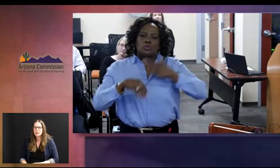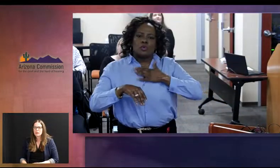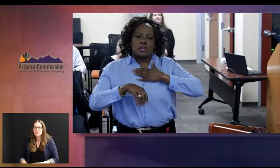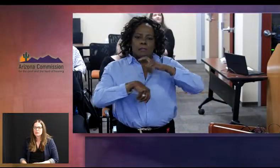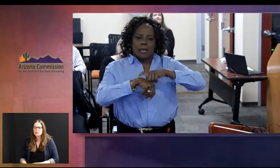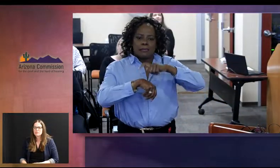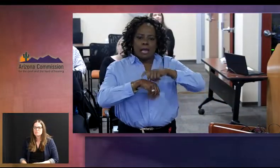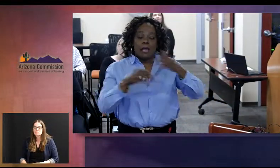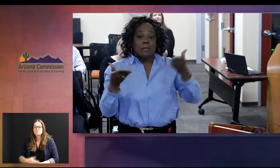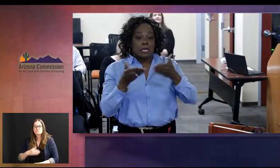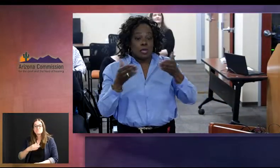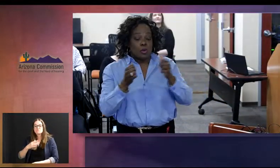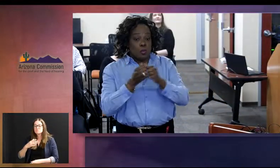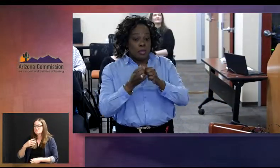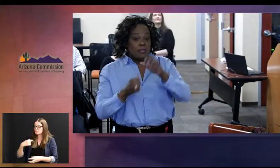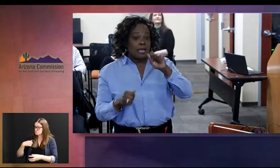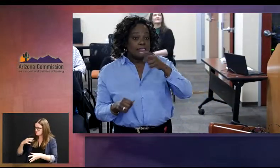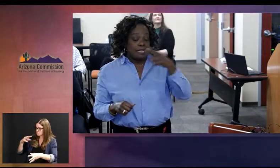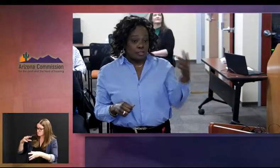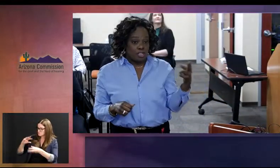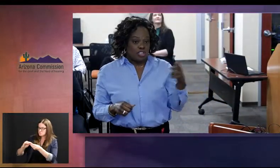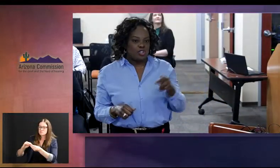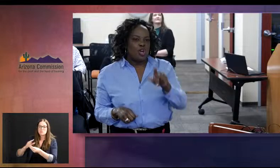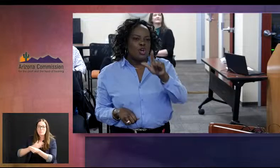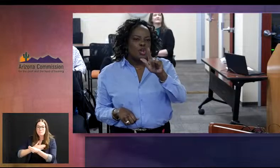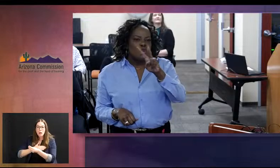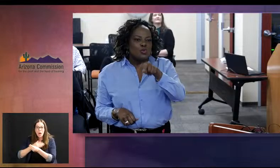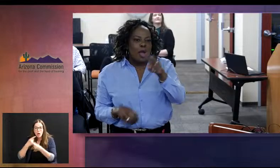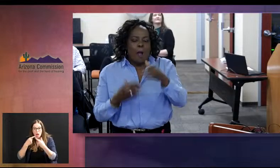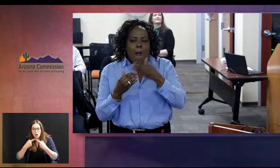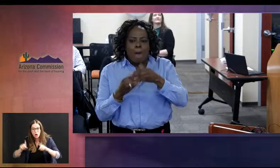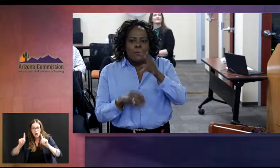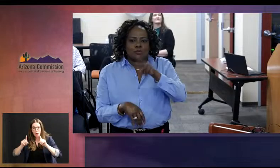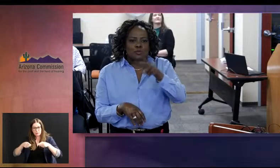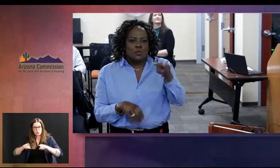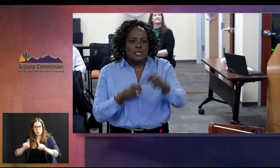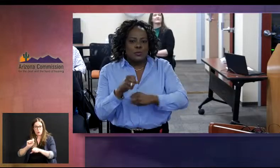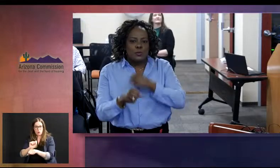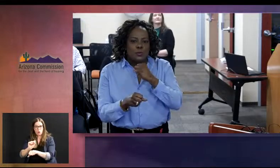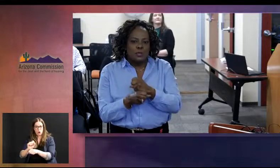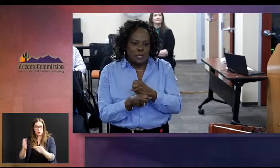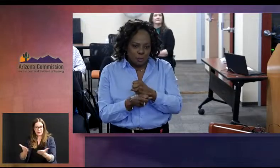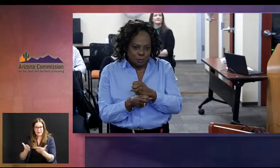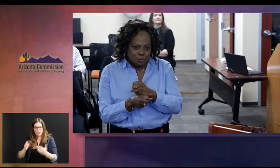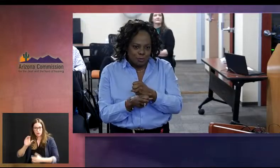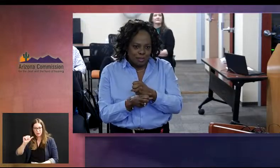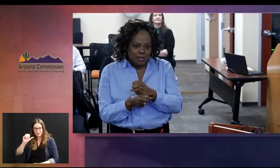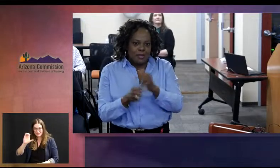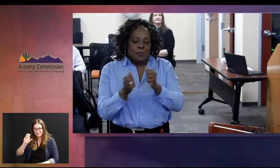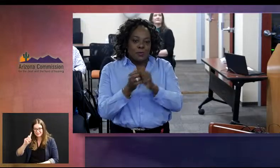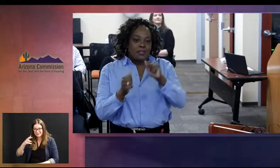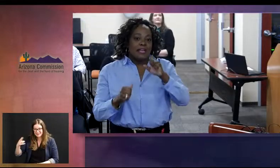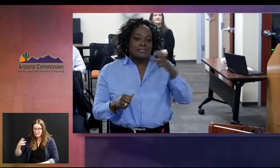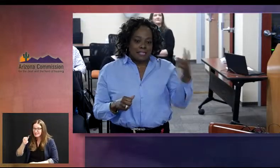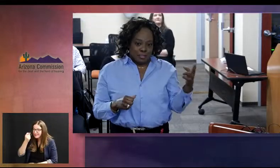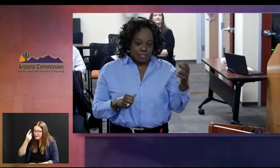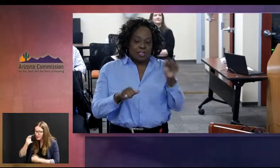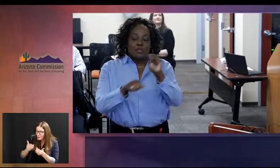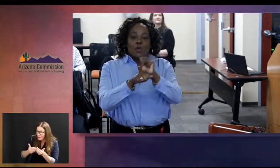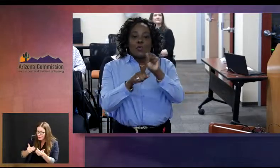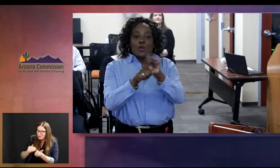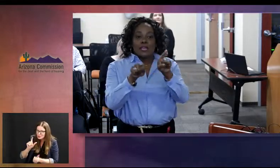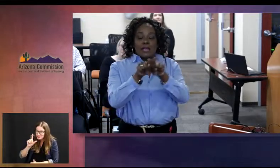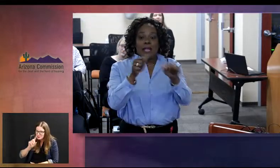Now, some of my accomplishments during my time here with ACDHH, my almost 22 years here